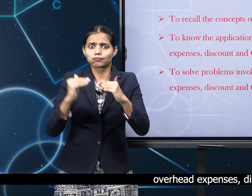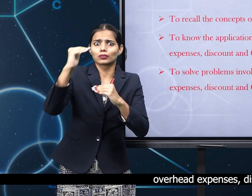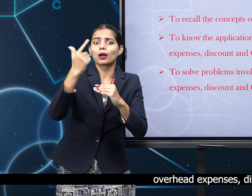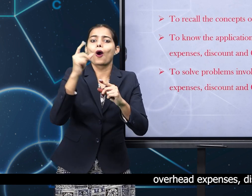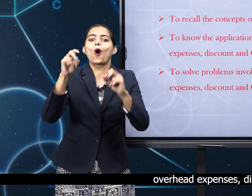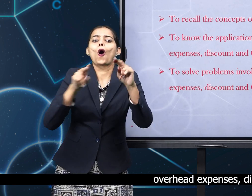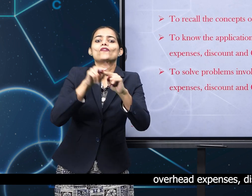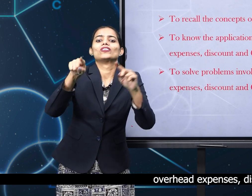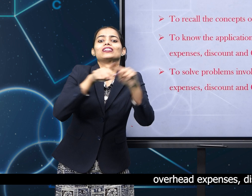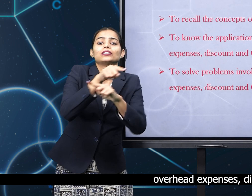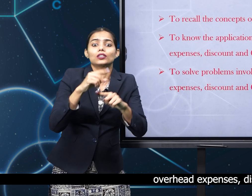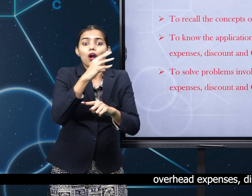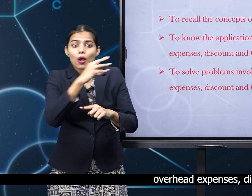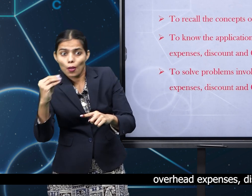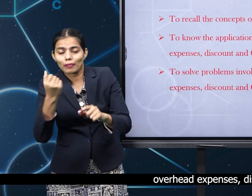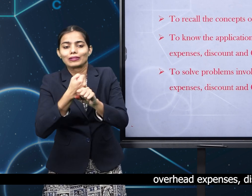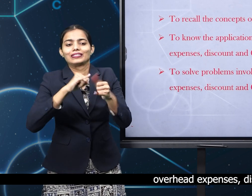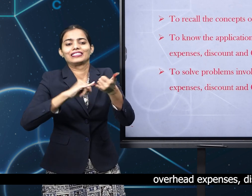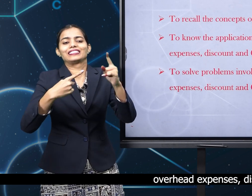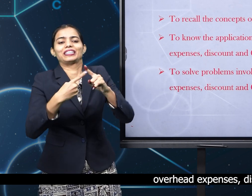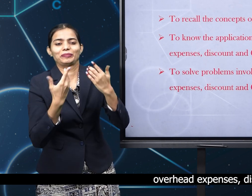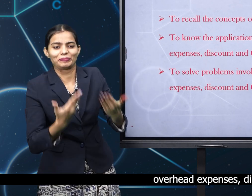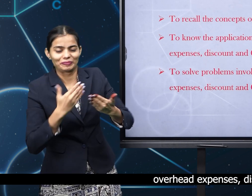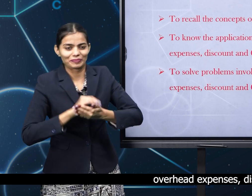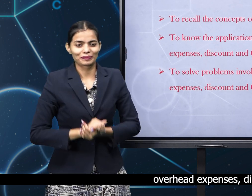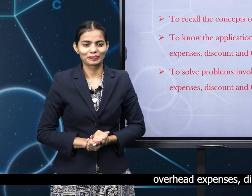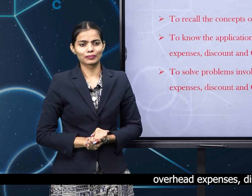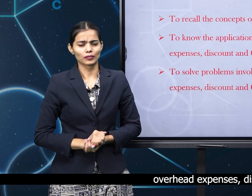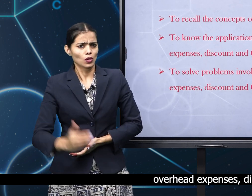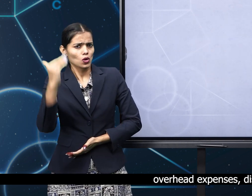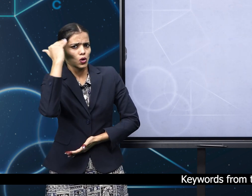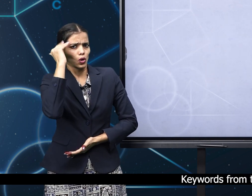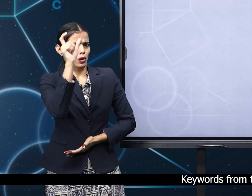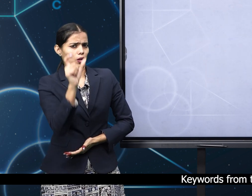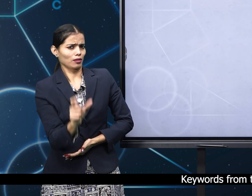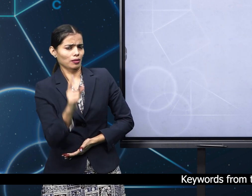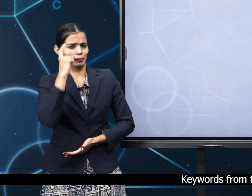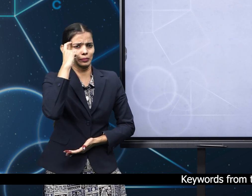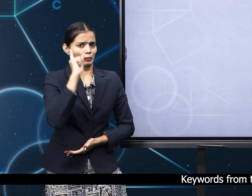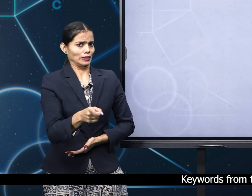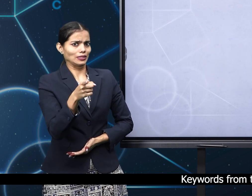overhead expenses, discount and GST. Keywords from this lesson.